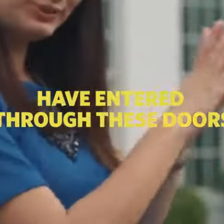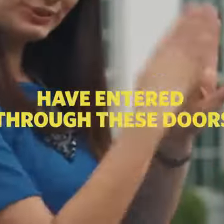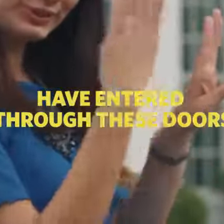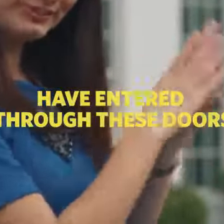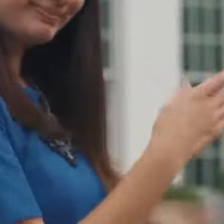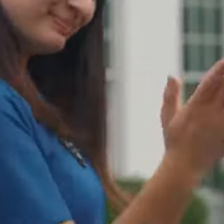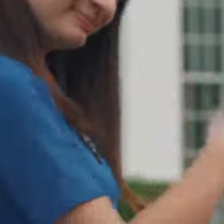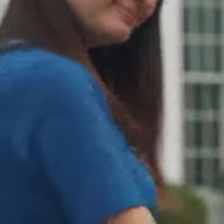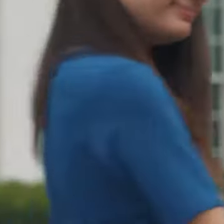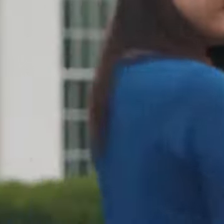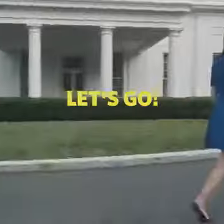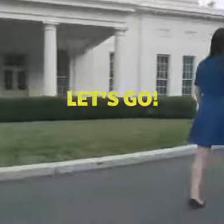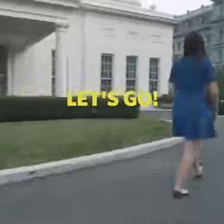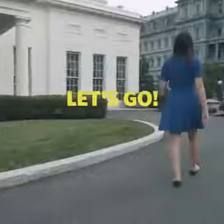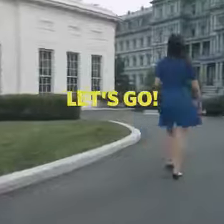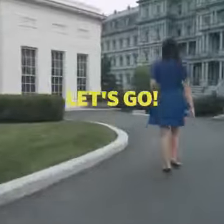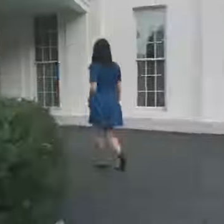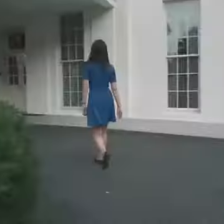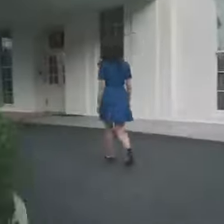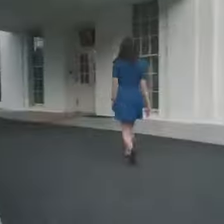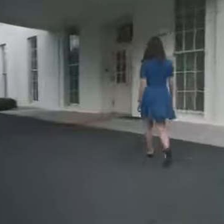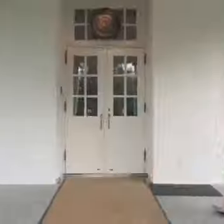doors. Let's go.